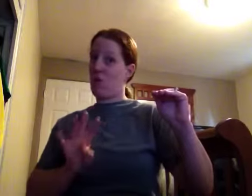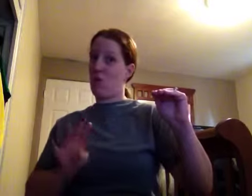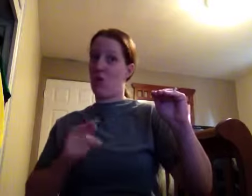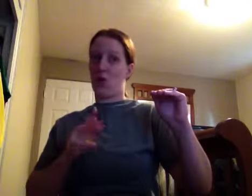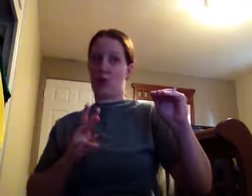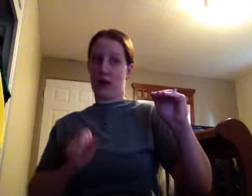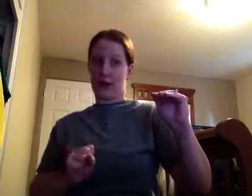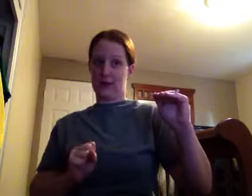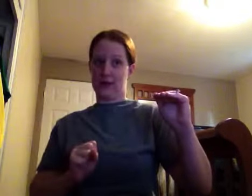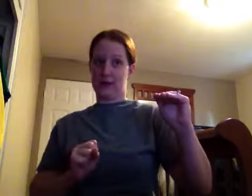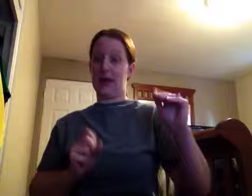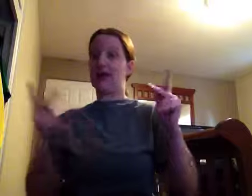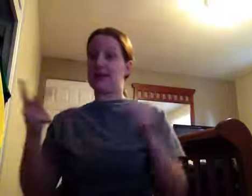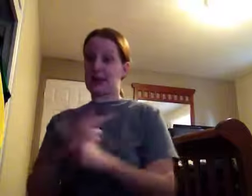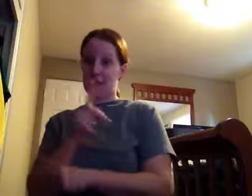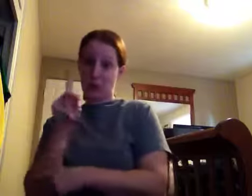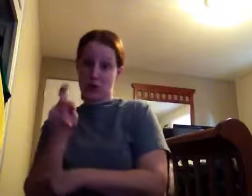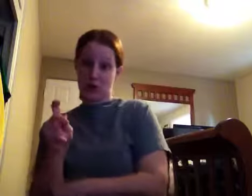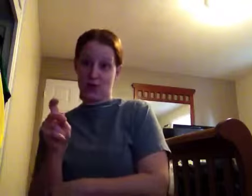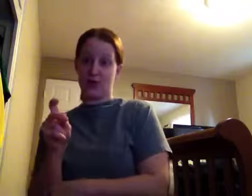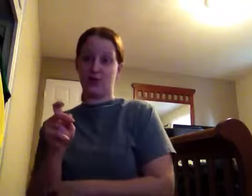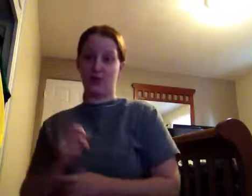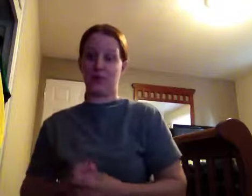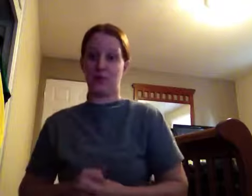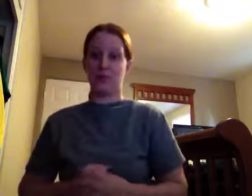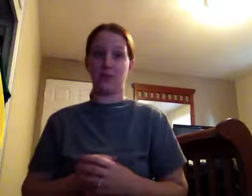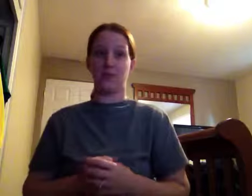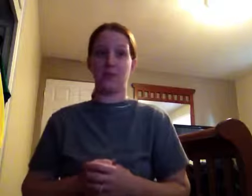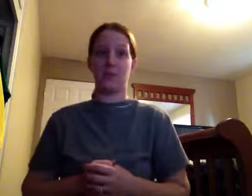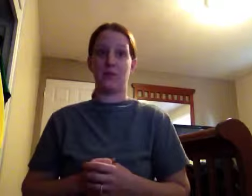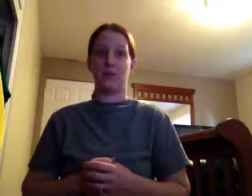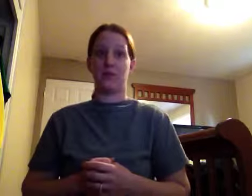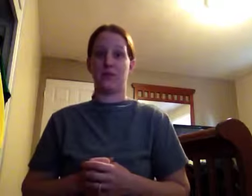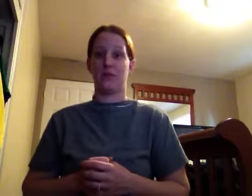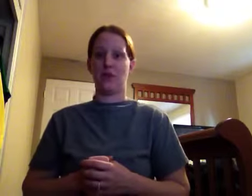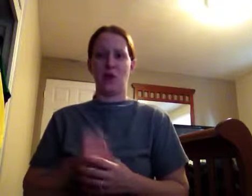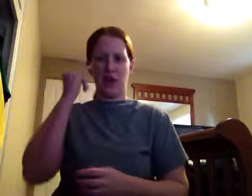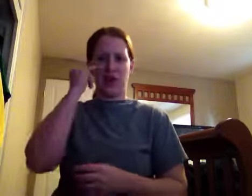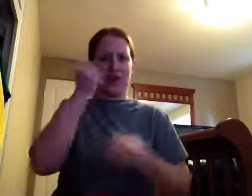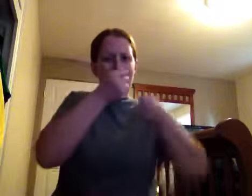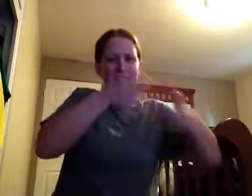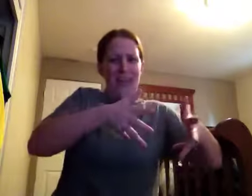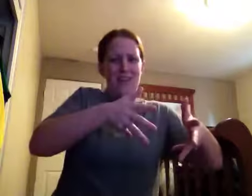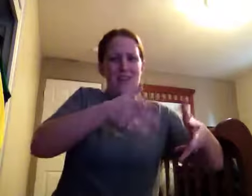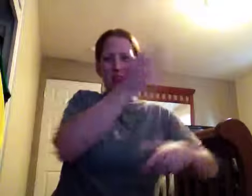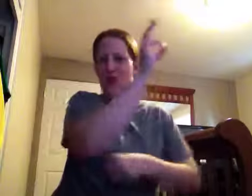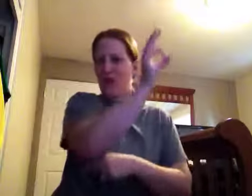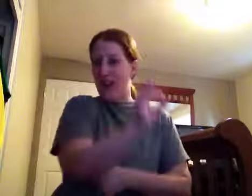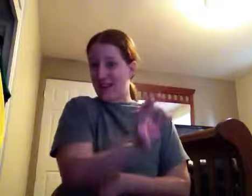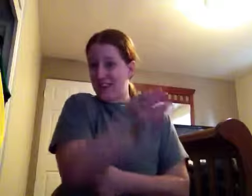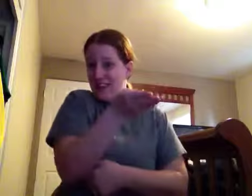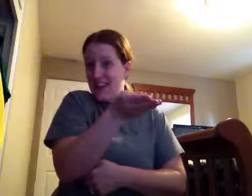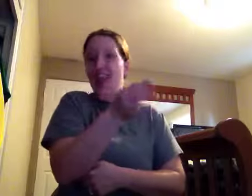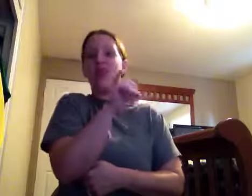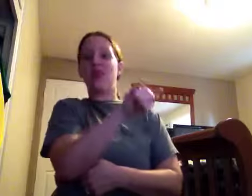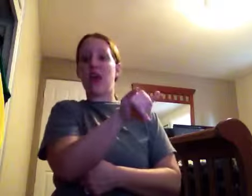Part over the whole times 100. Again, if I just left the fraction, I would have a ratio. So when I do my math,